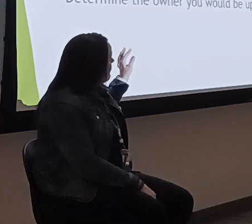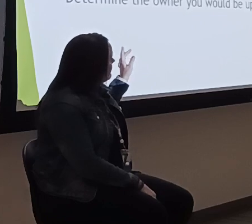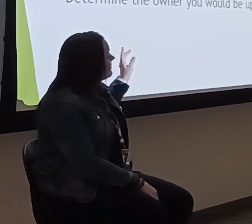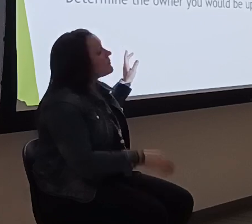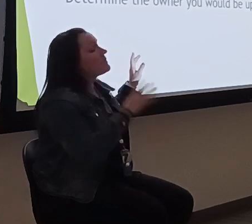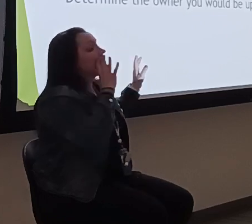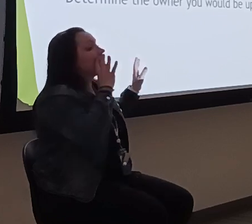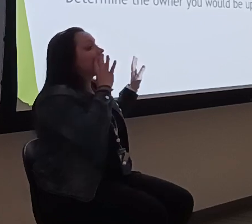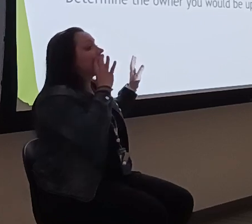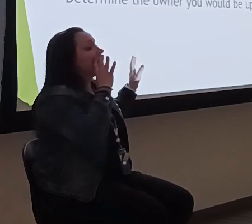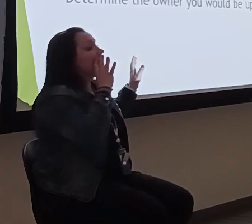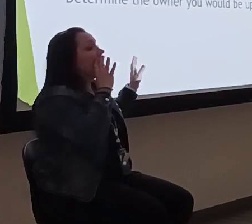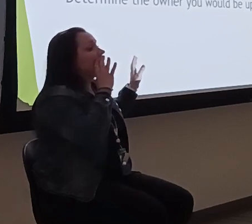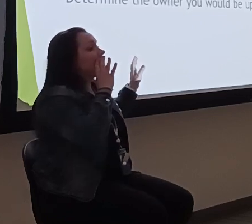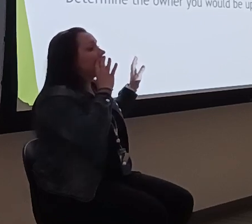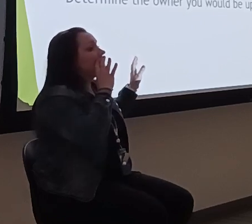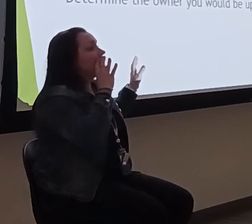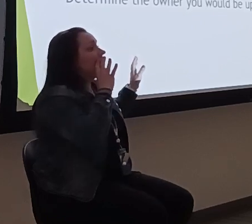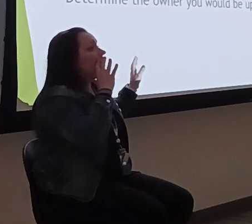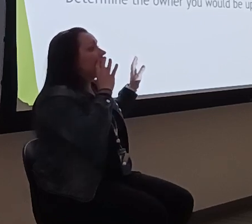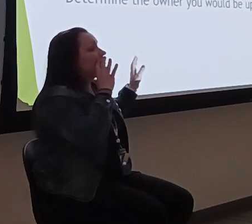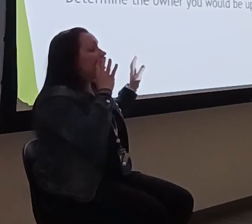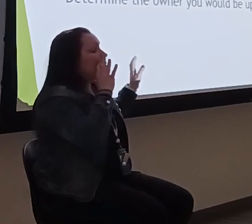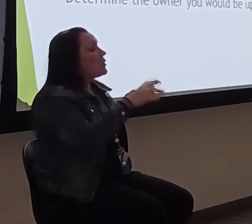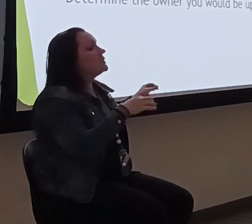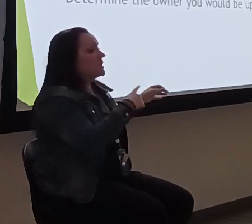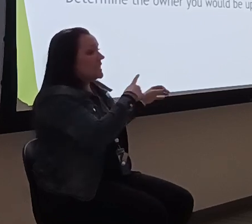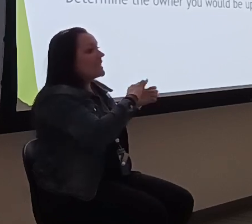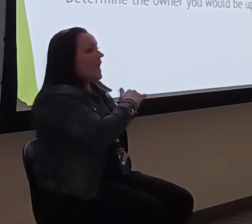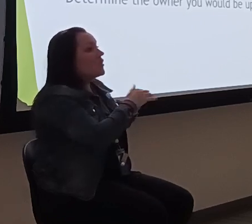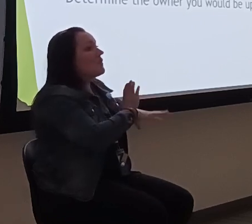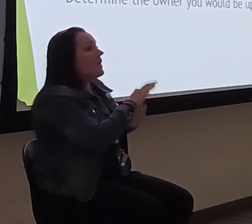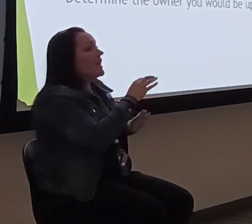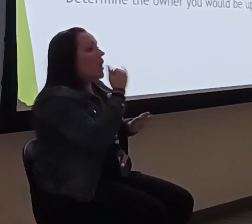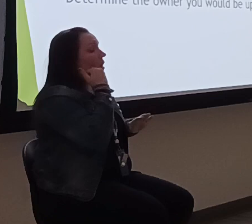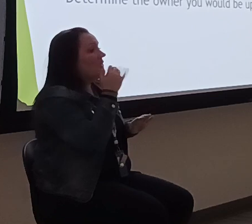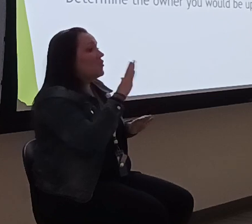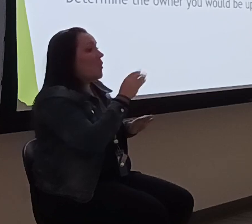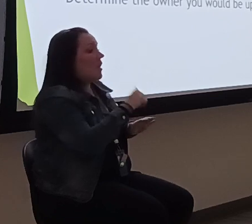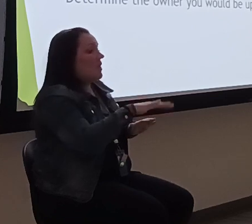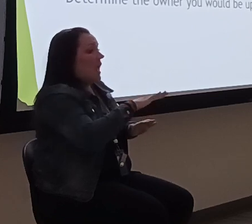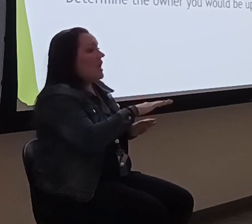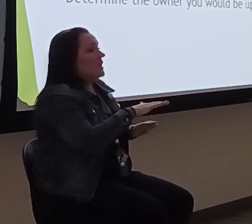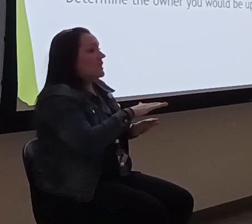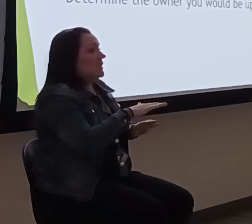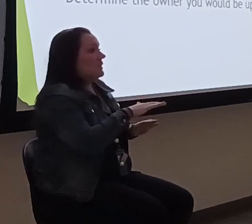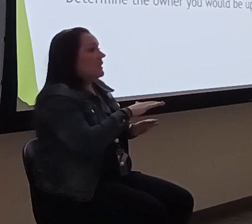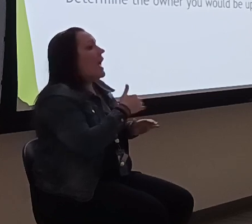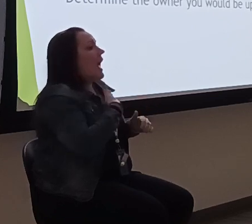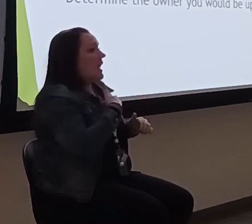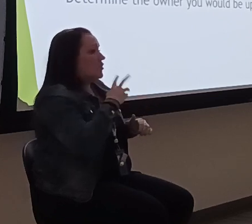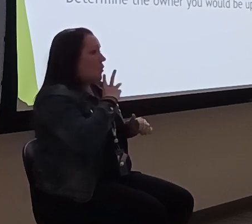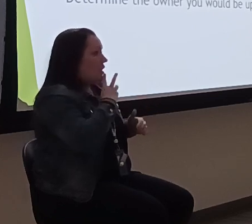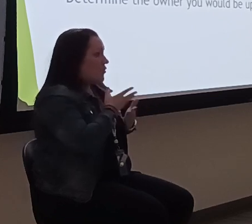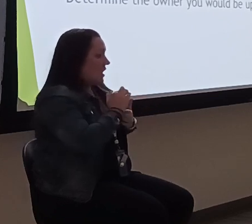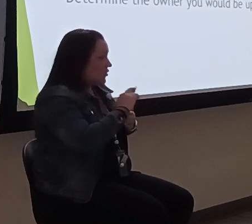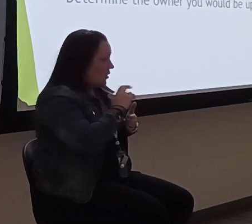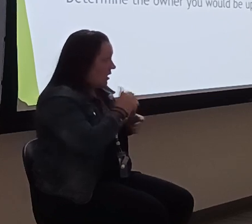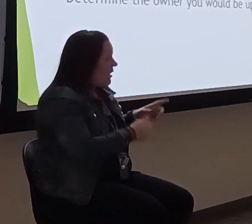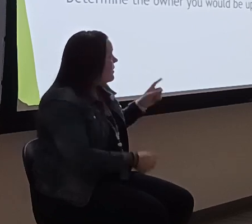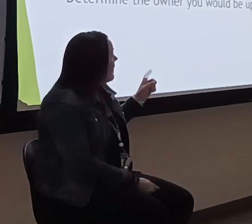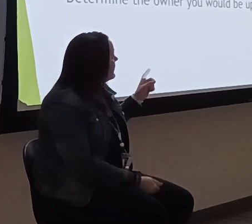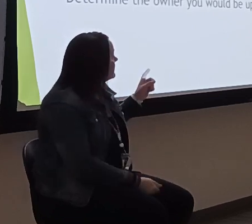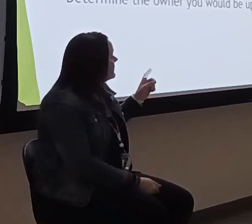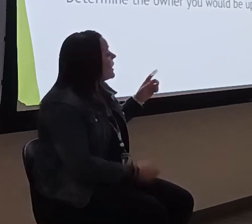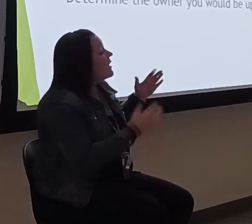your parcel was irrigated or was one of those parcels irrigated on that hydrographic survey map.